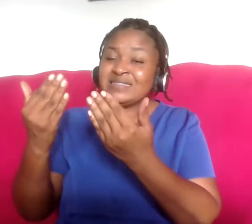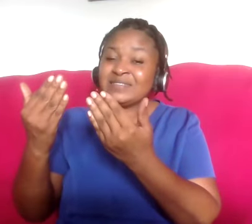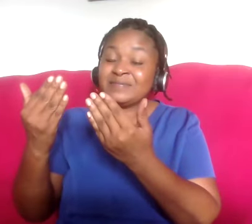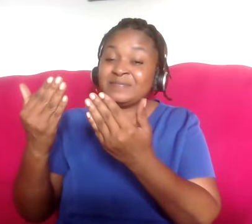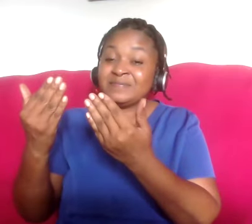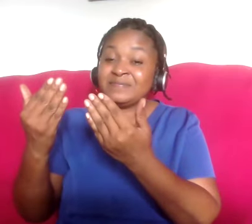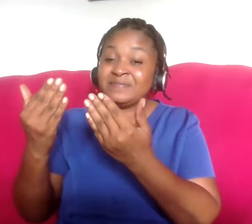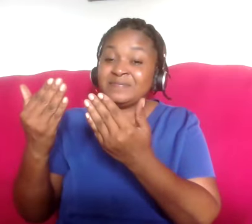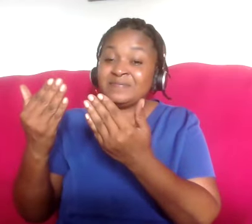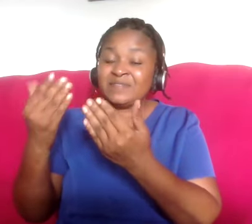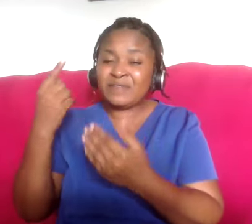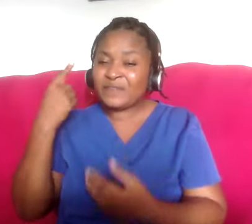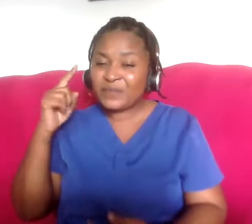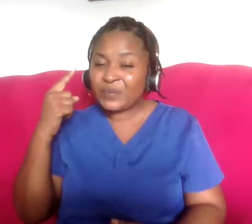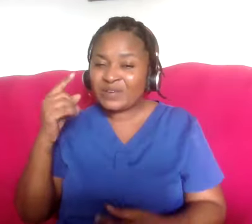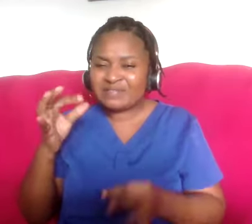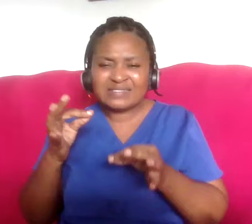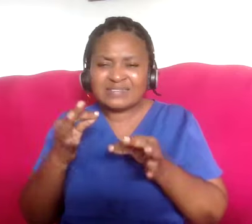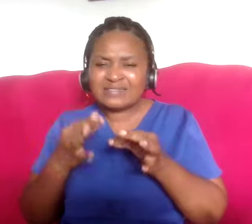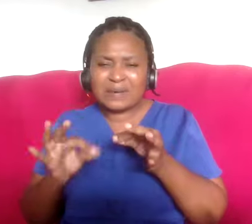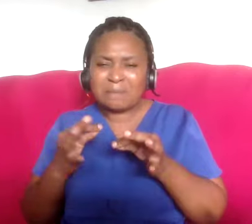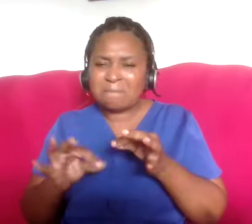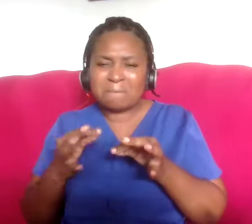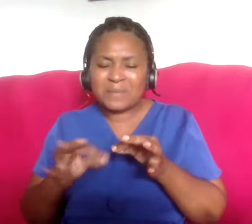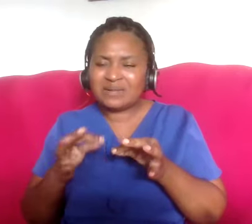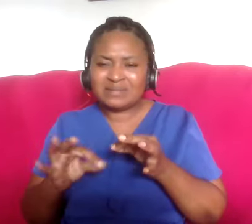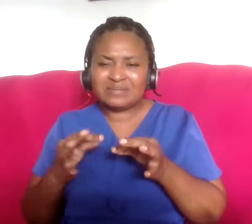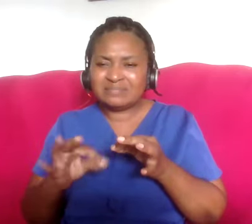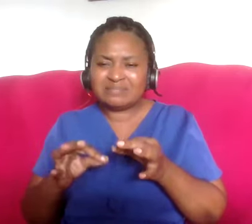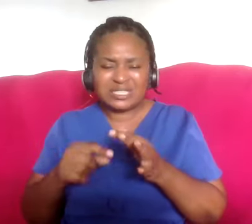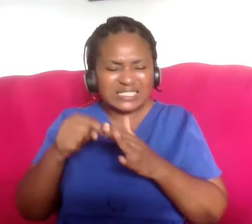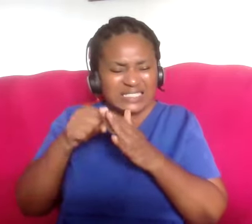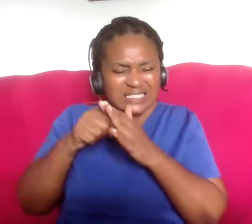for the simple yet profound blessings of life.